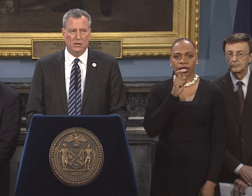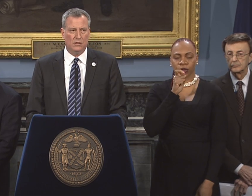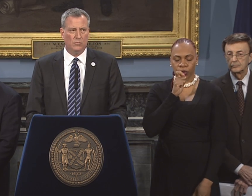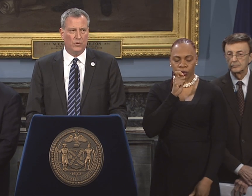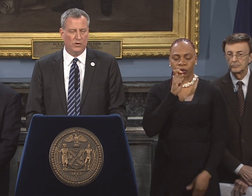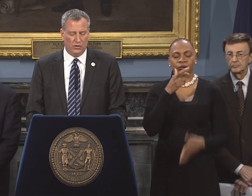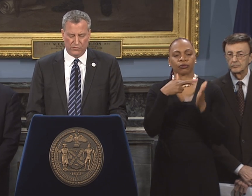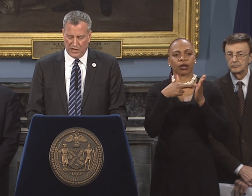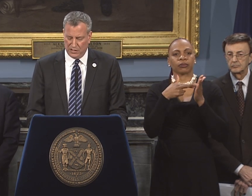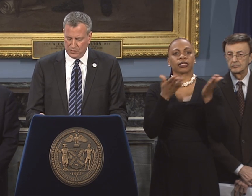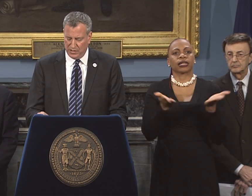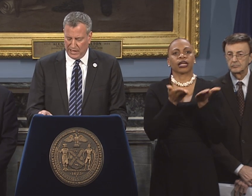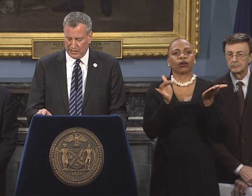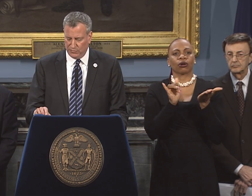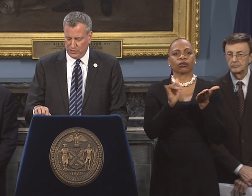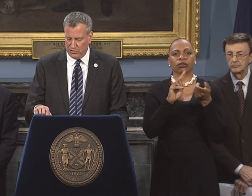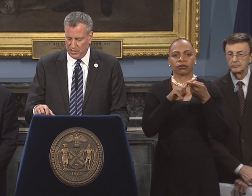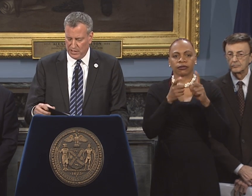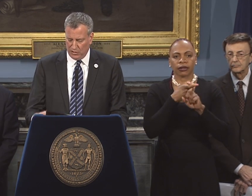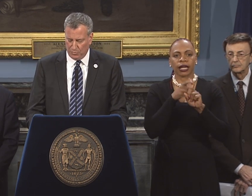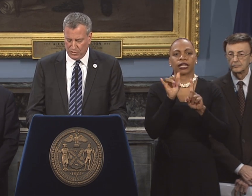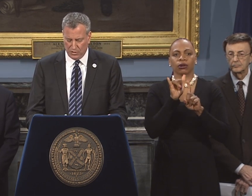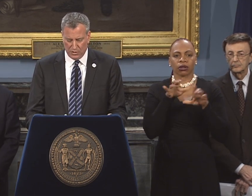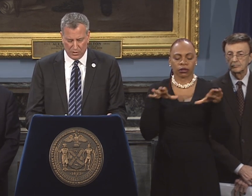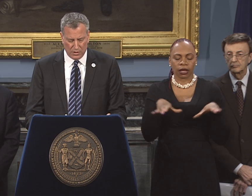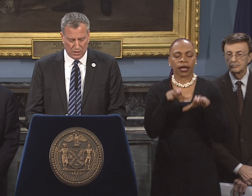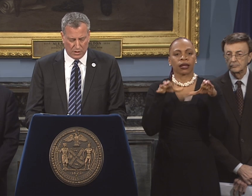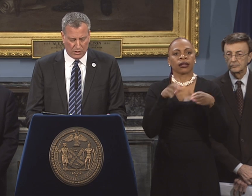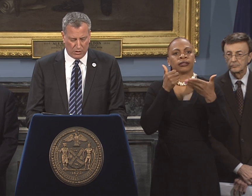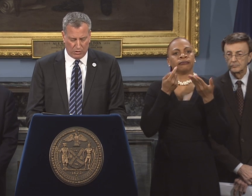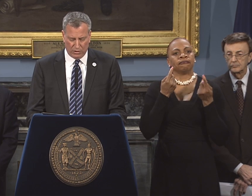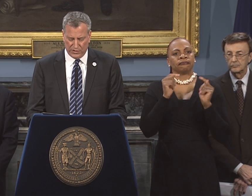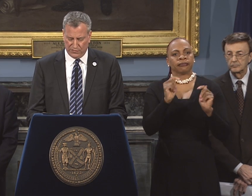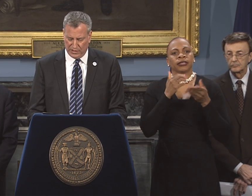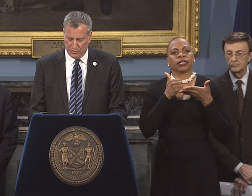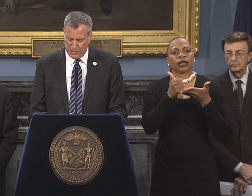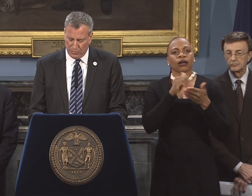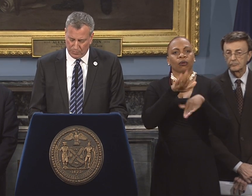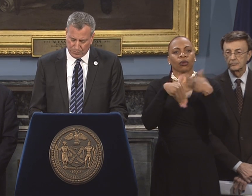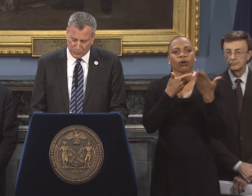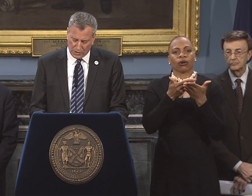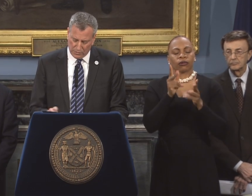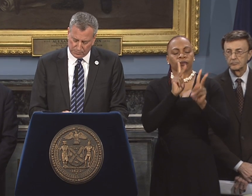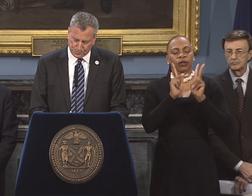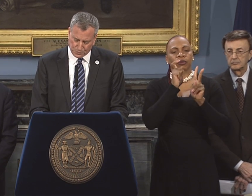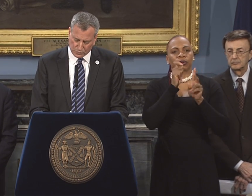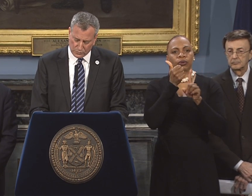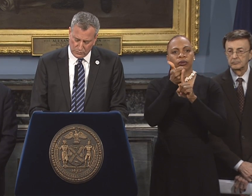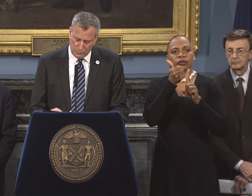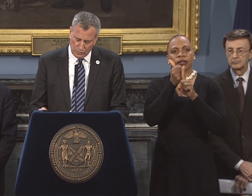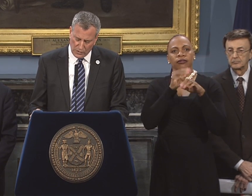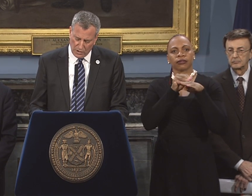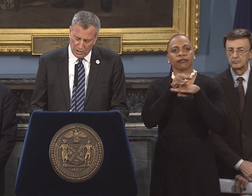been both a good friend and has been actively trying to help all of the affected people.